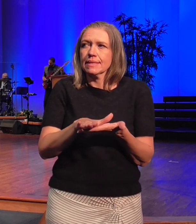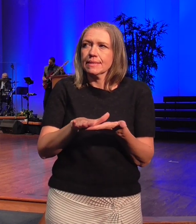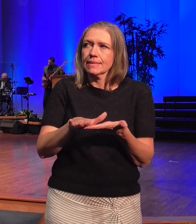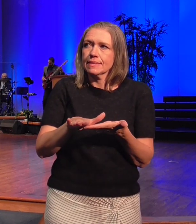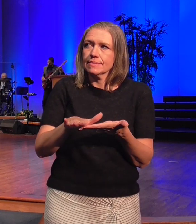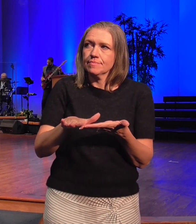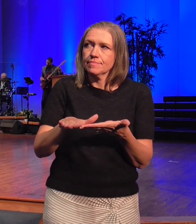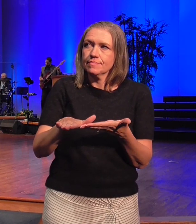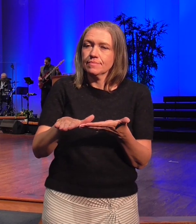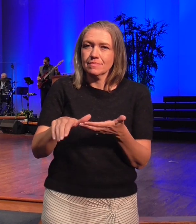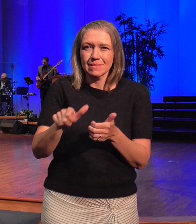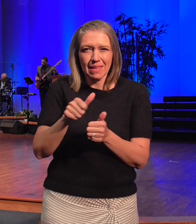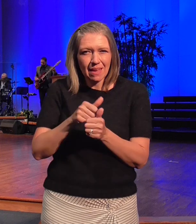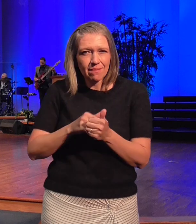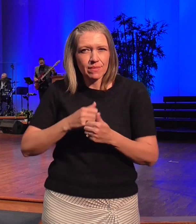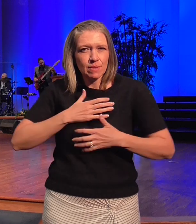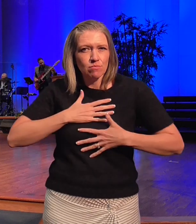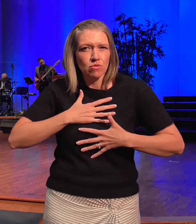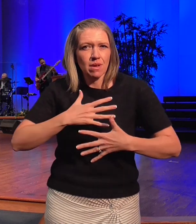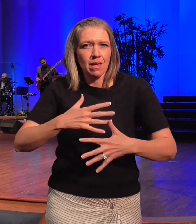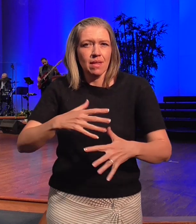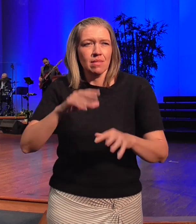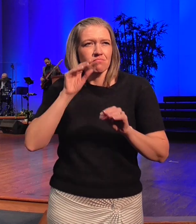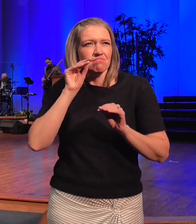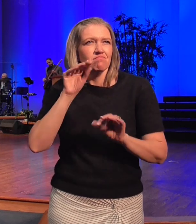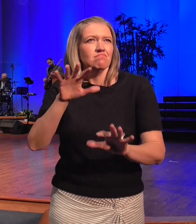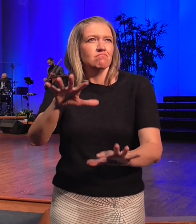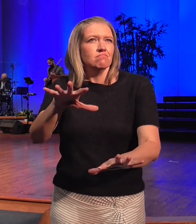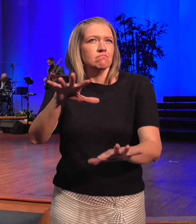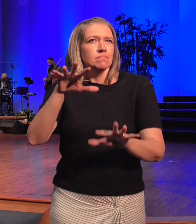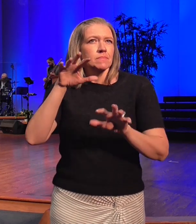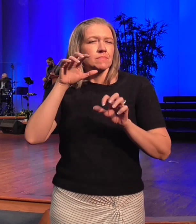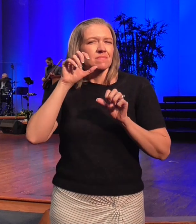Every breath is life.